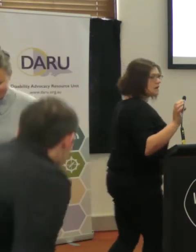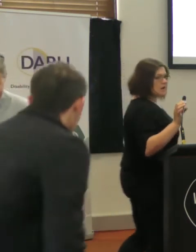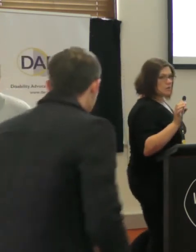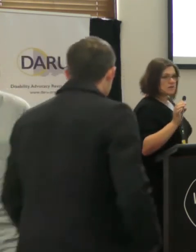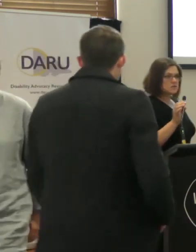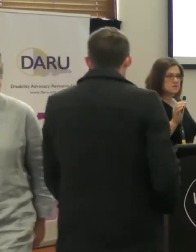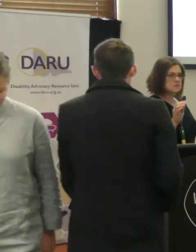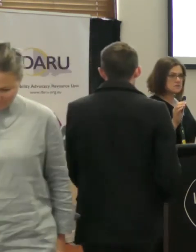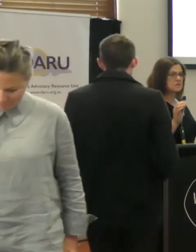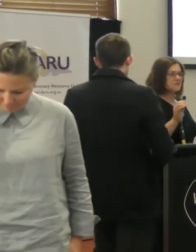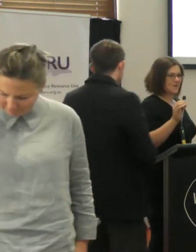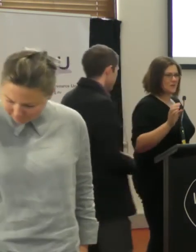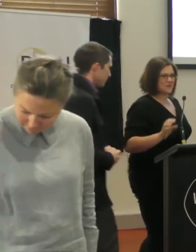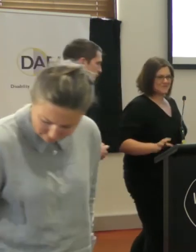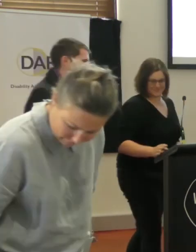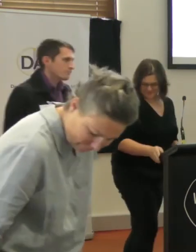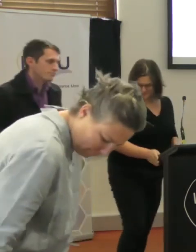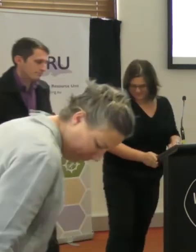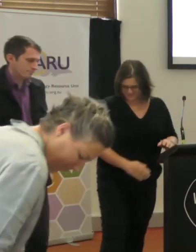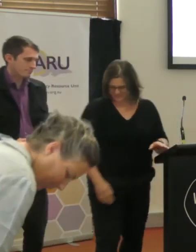Any other questions? Oh, good.